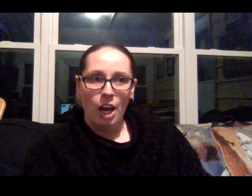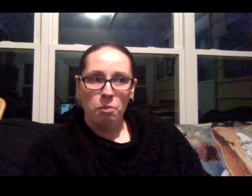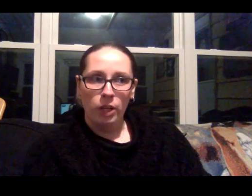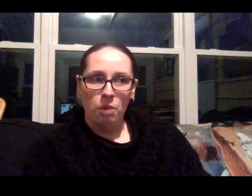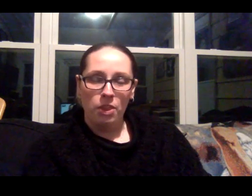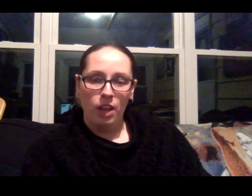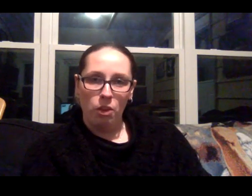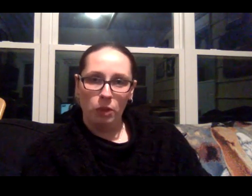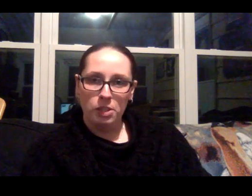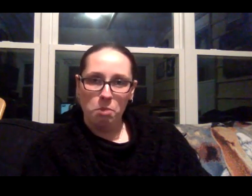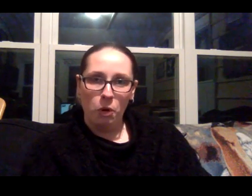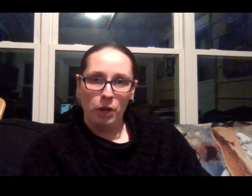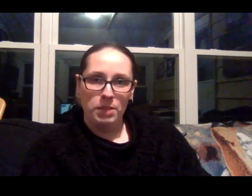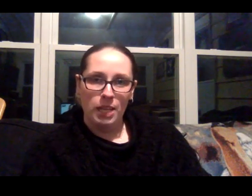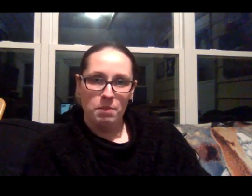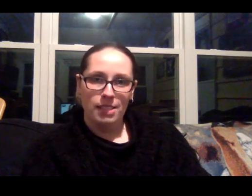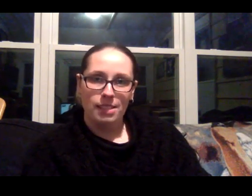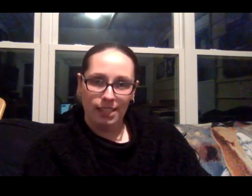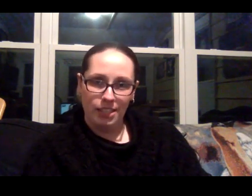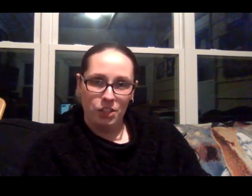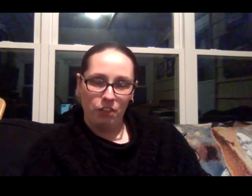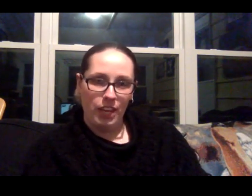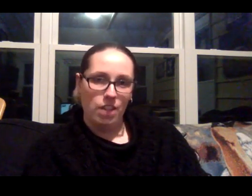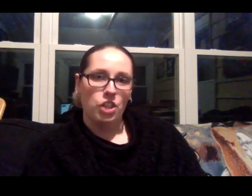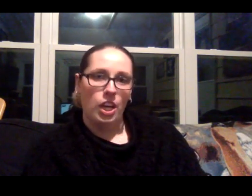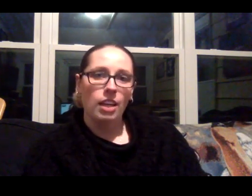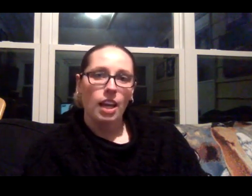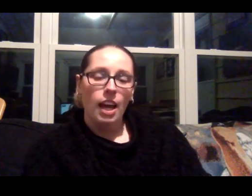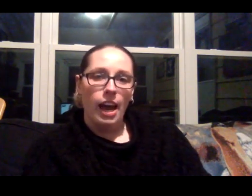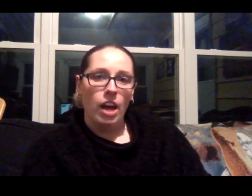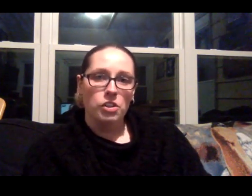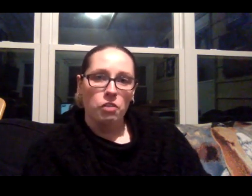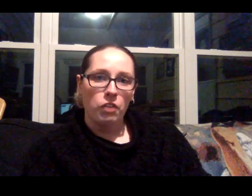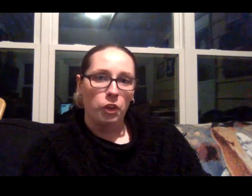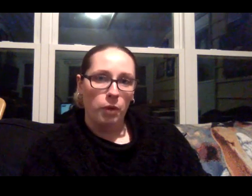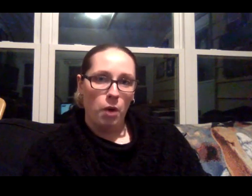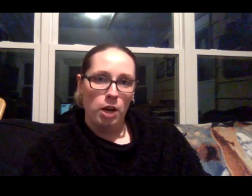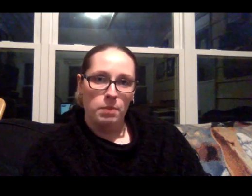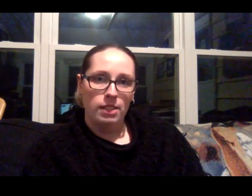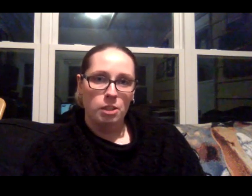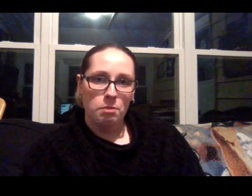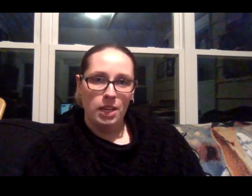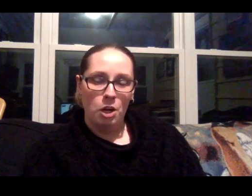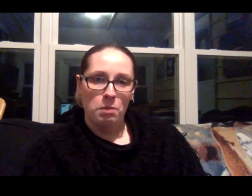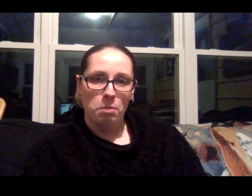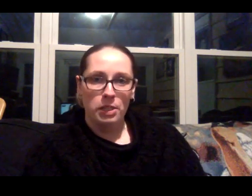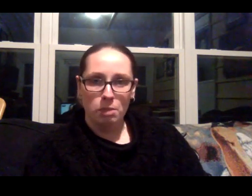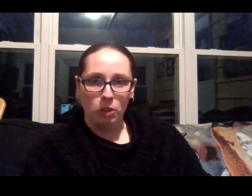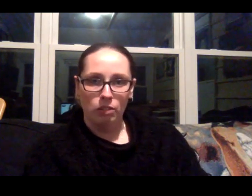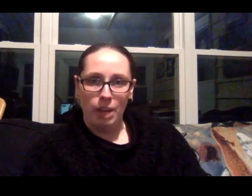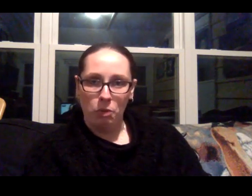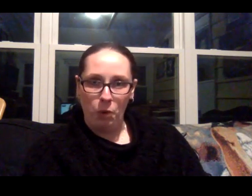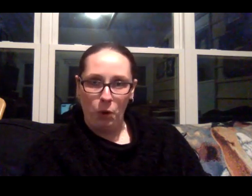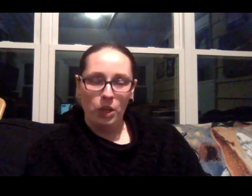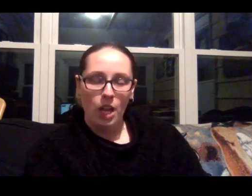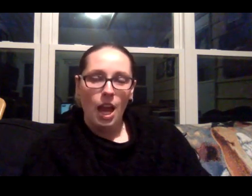I'm working with the Wilson program to get my dyslexia certification. I also fulfilled the requirements to become a principal